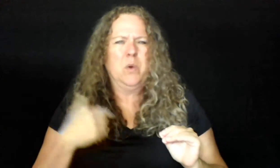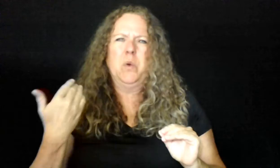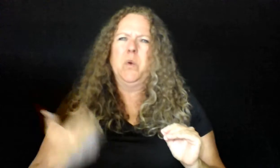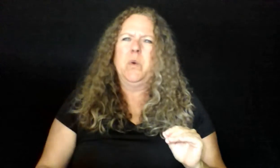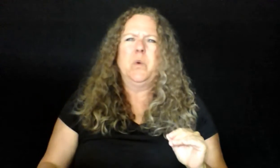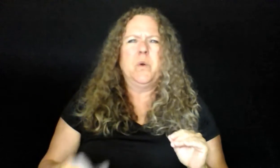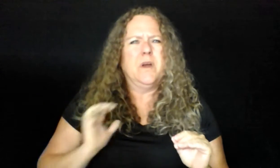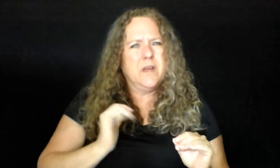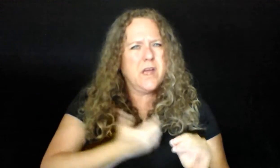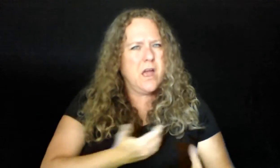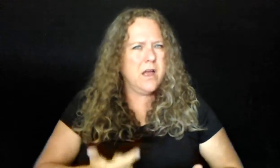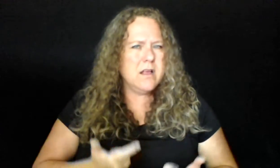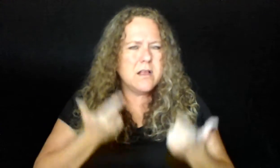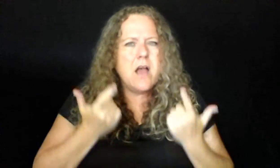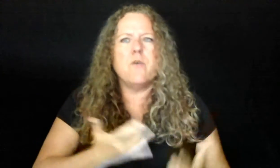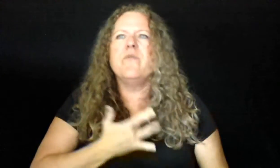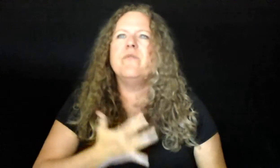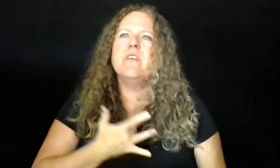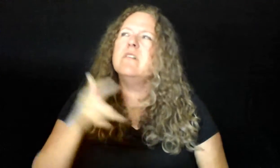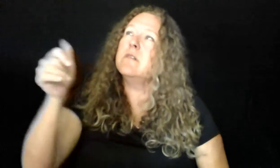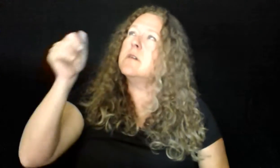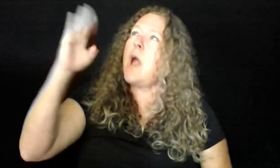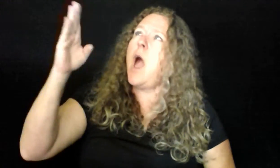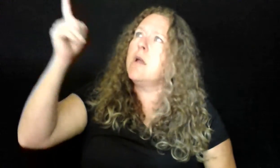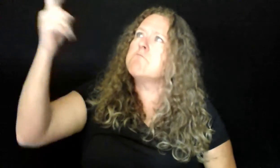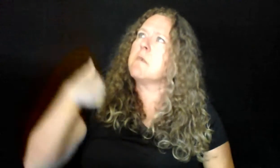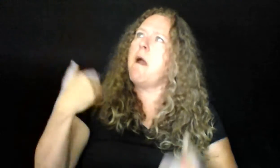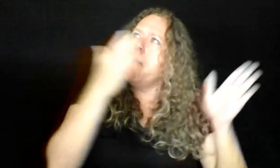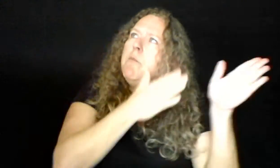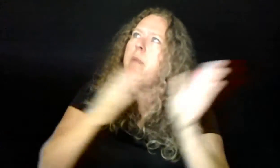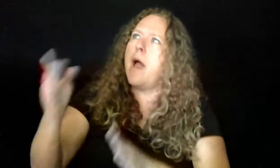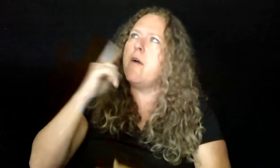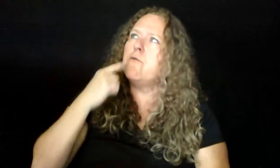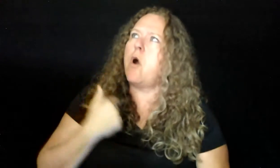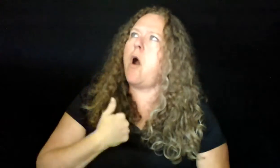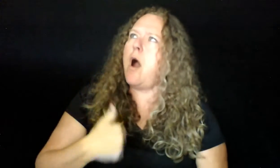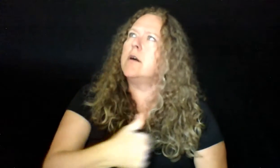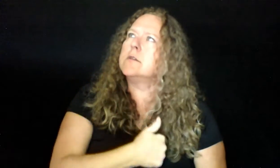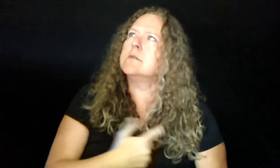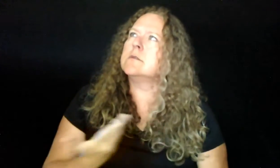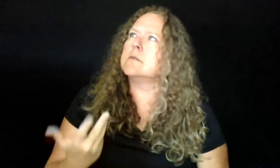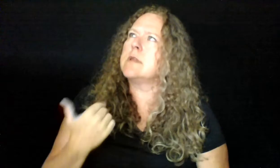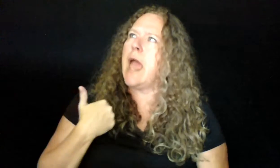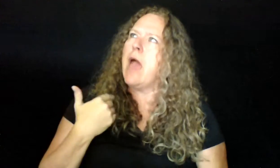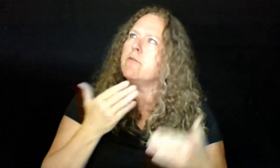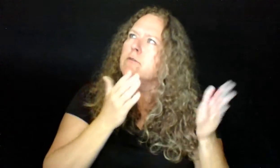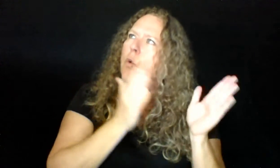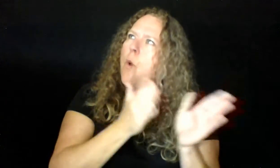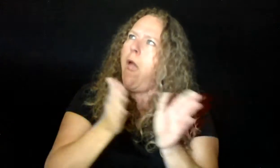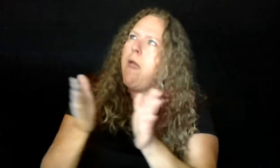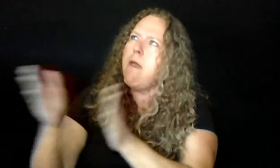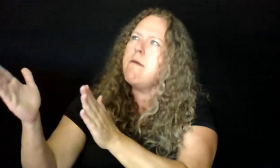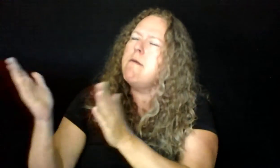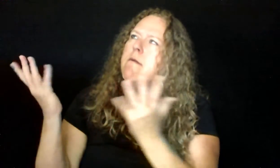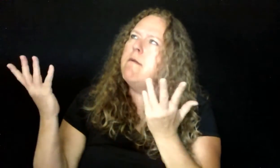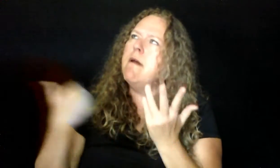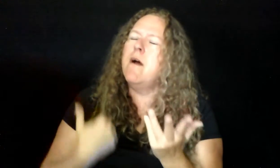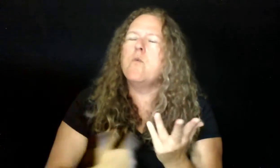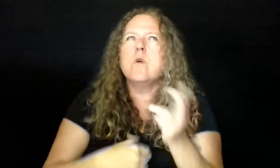in our lives that God has an idea for us, a plan for us, an outline for us. And so then we begin to imagine, what does it mean to not